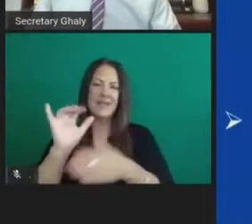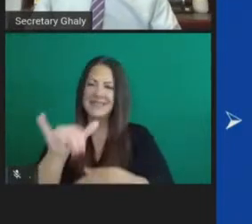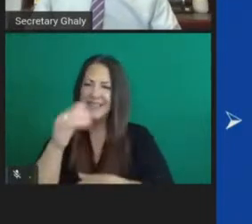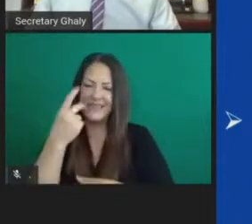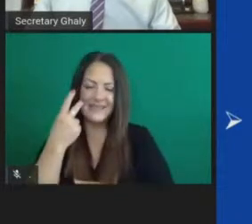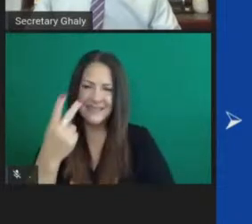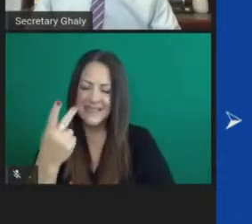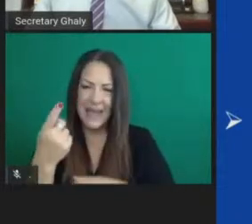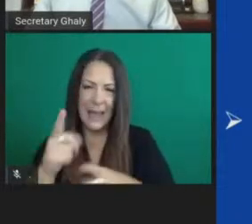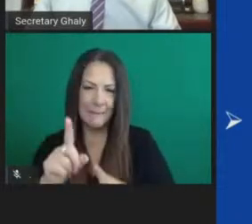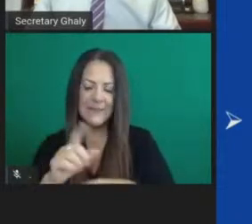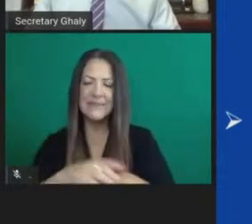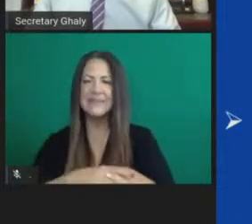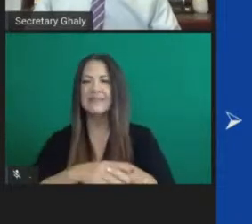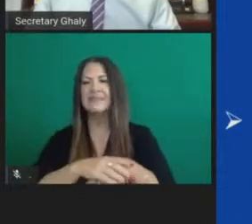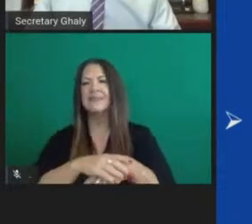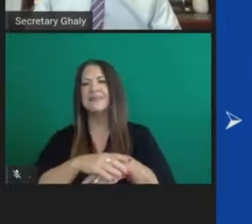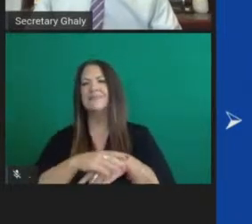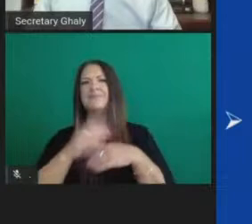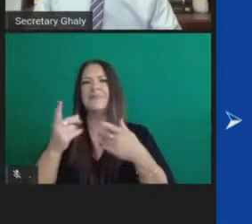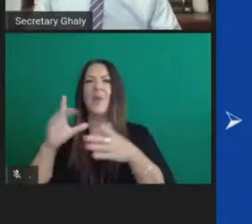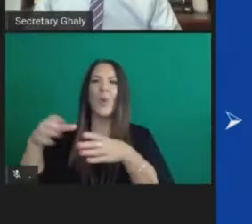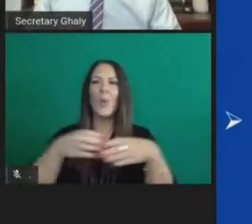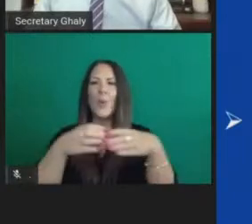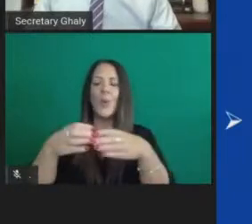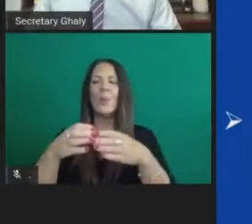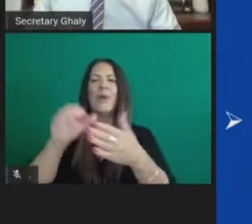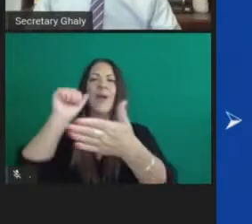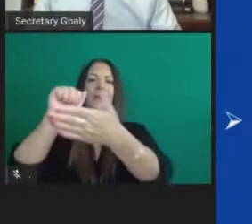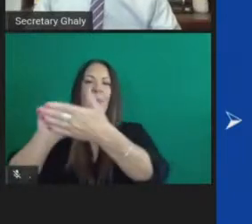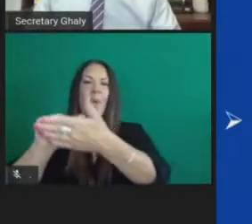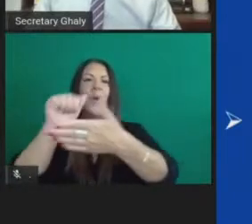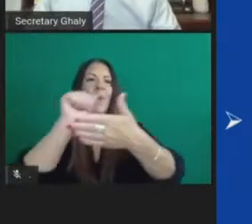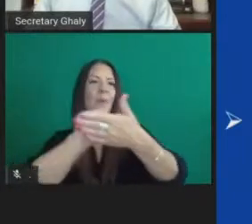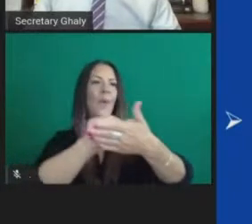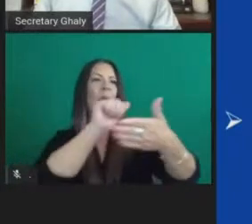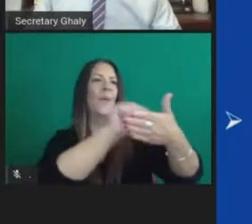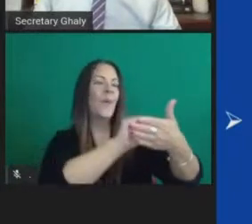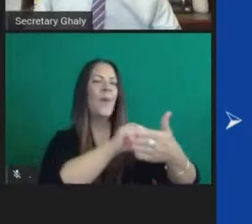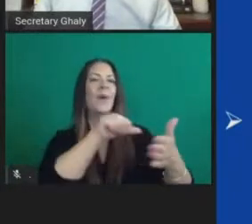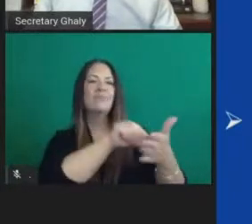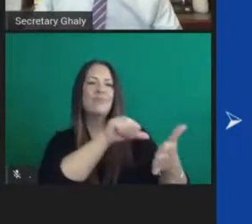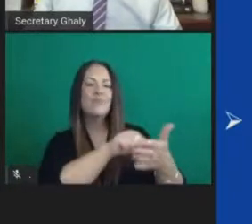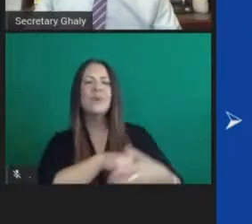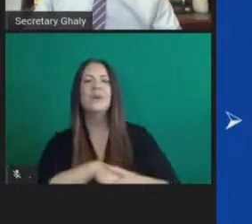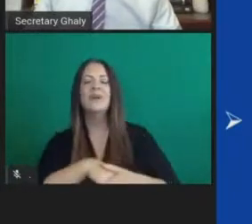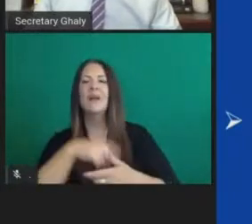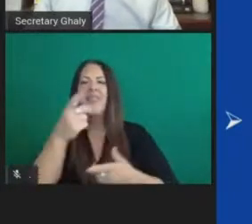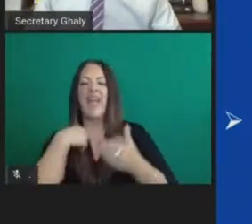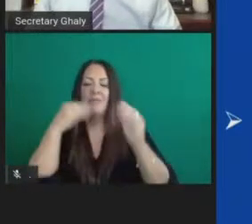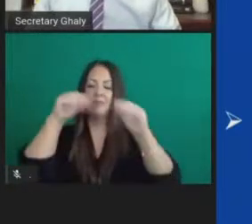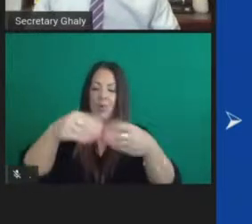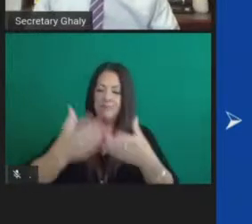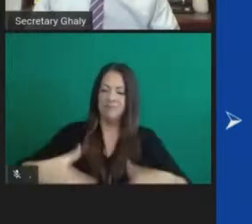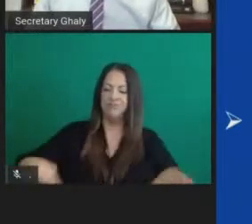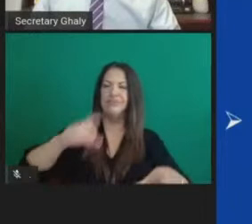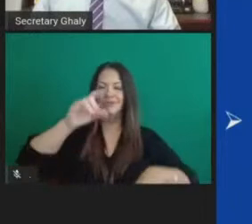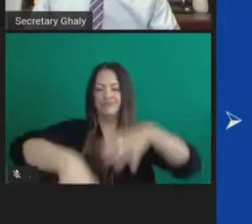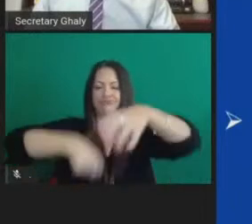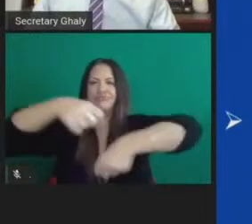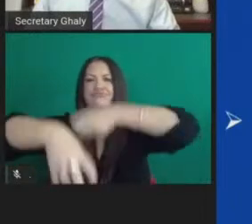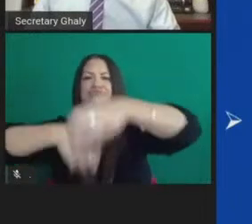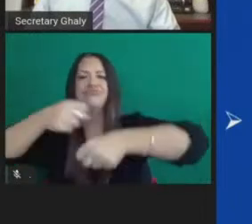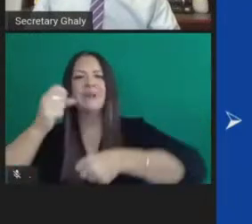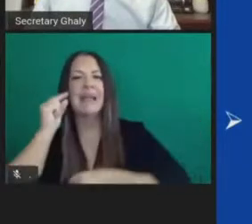of going door-to-door in groups, ringing doorbells, digging into buckets of delicious